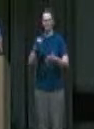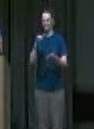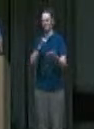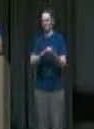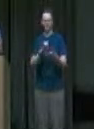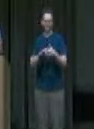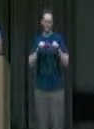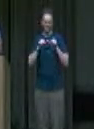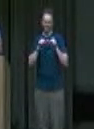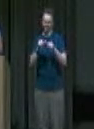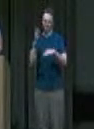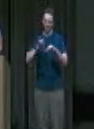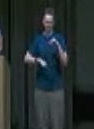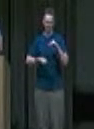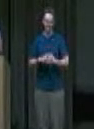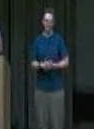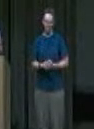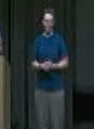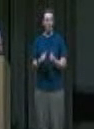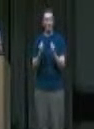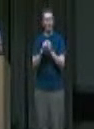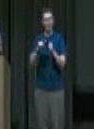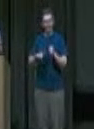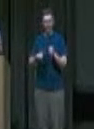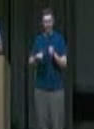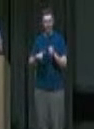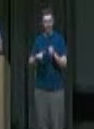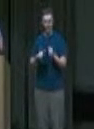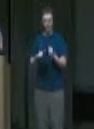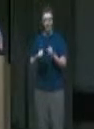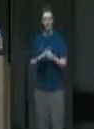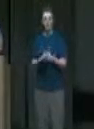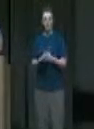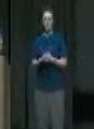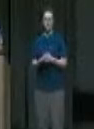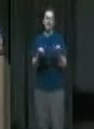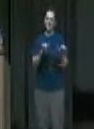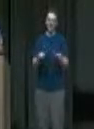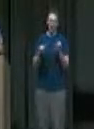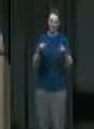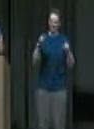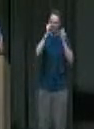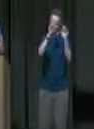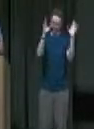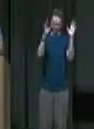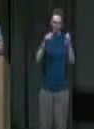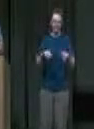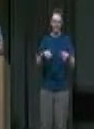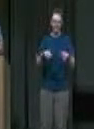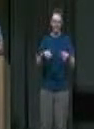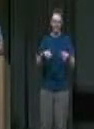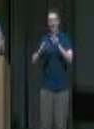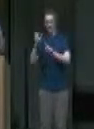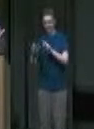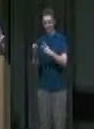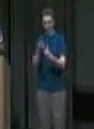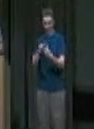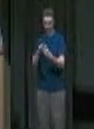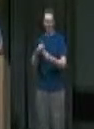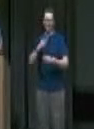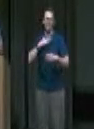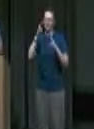possible to move forward. So with that, common vision, investment, it is